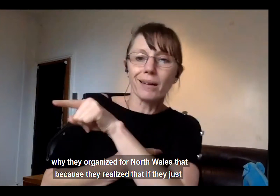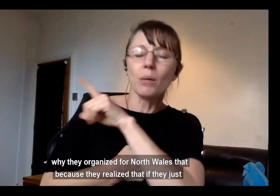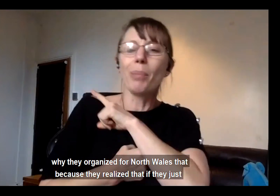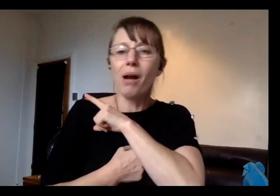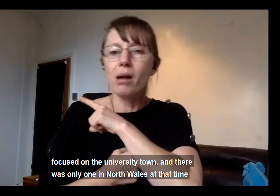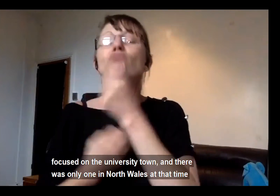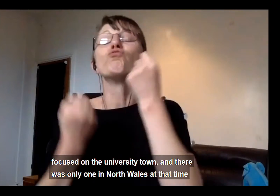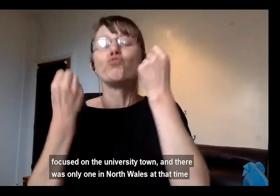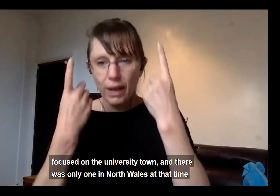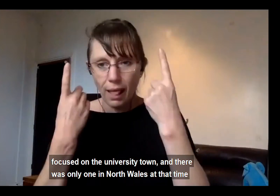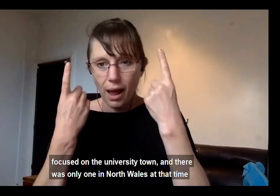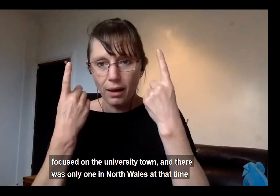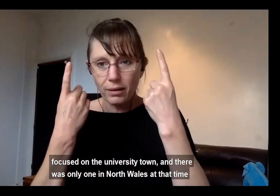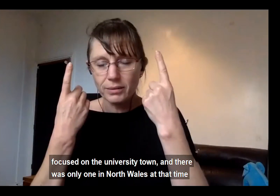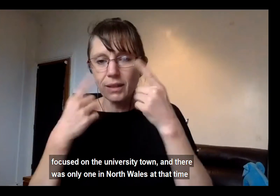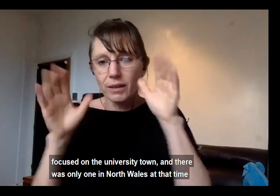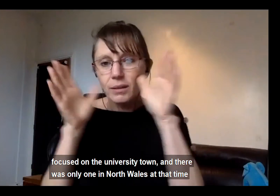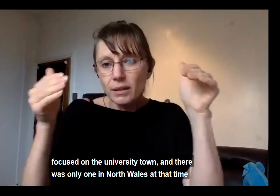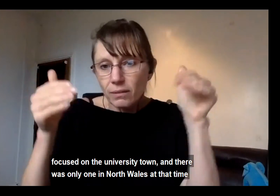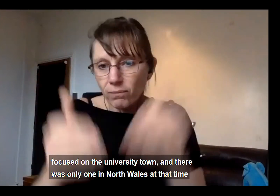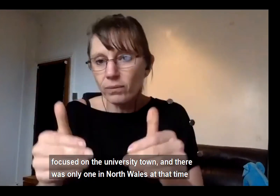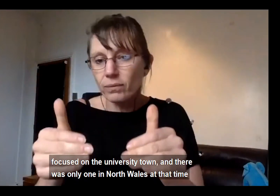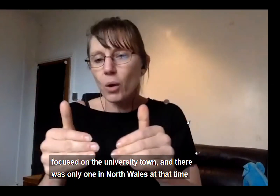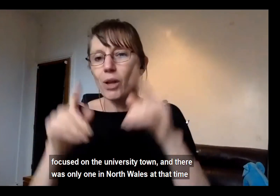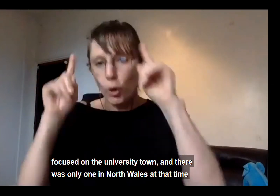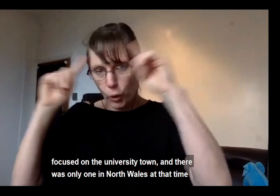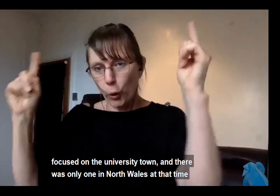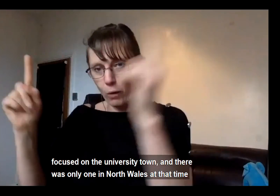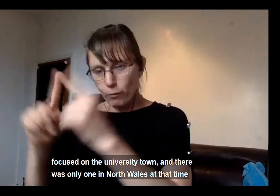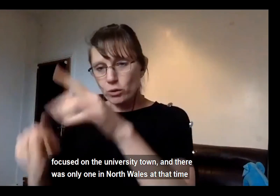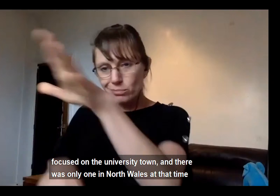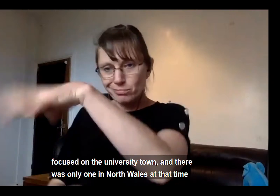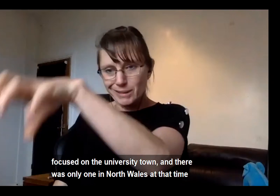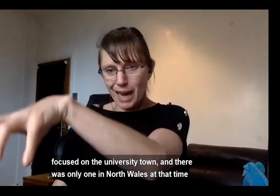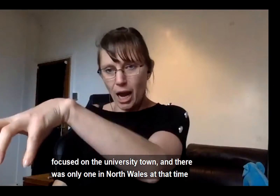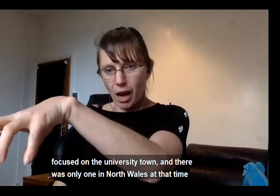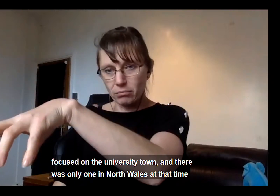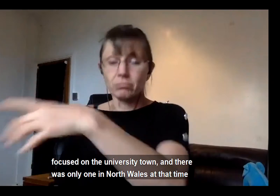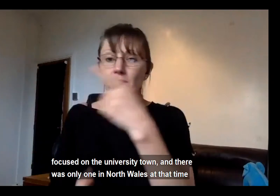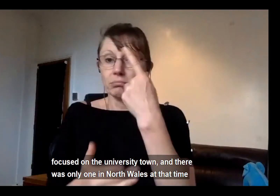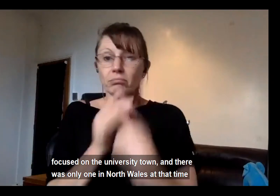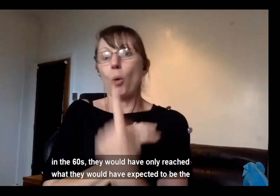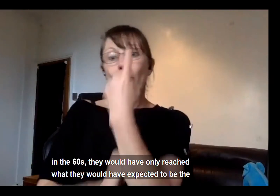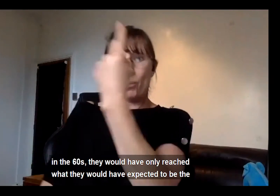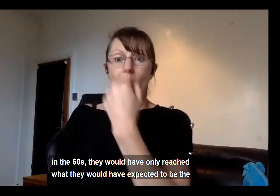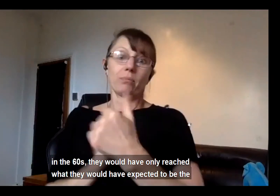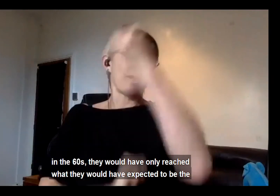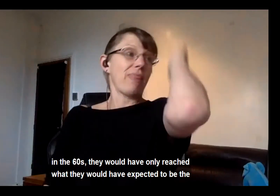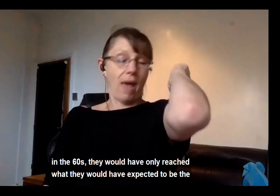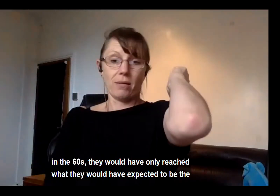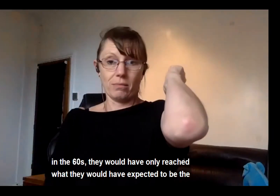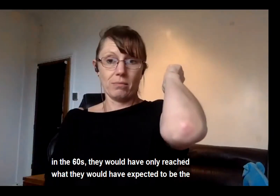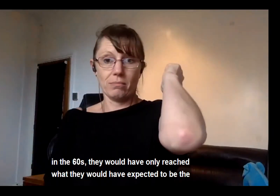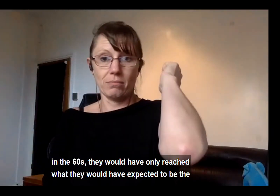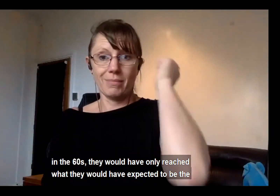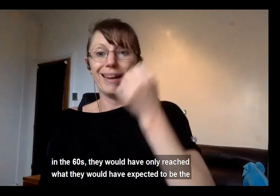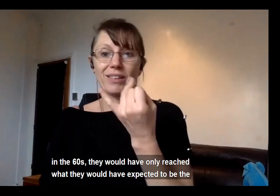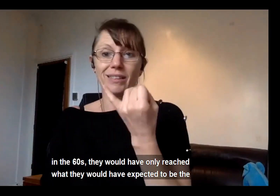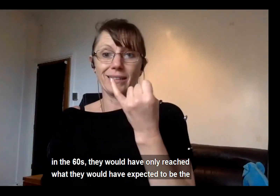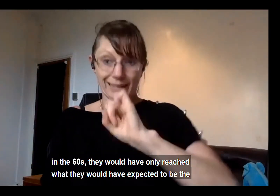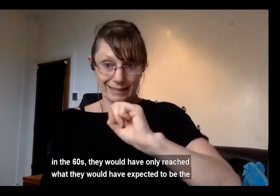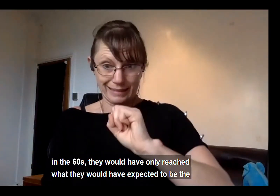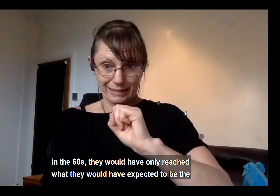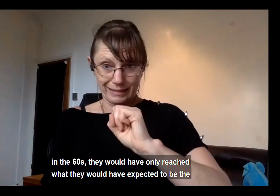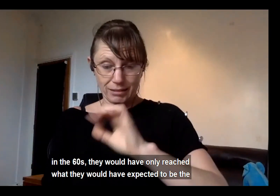they realised that if they just focused on the university town, and there was only one in North Wales at that time in the 60s, they would have